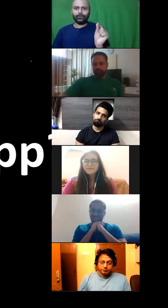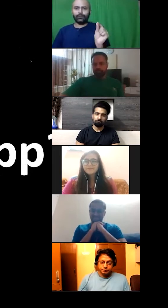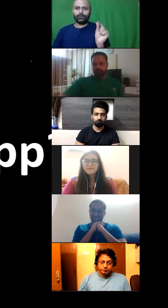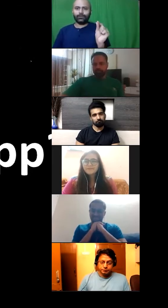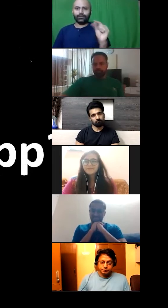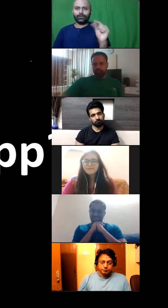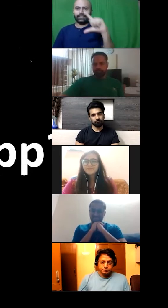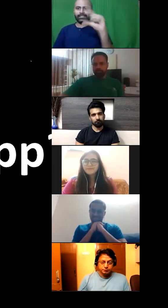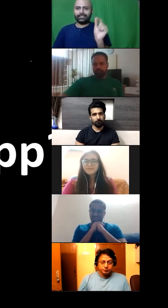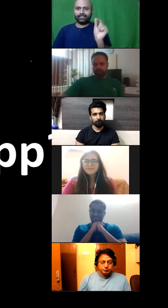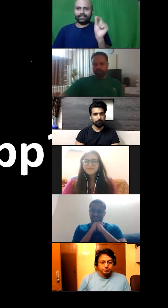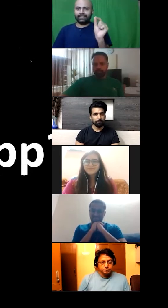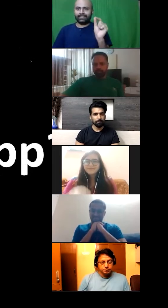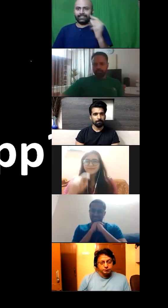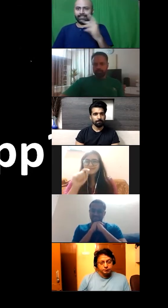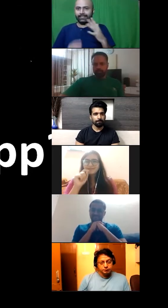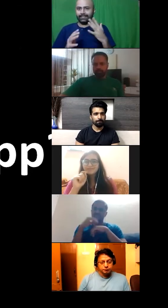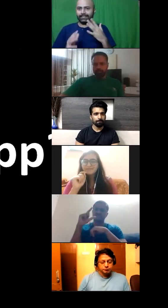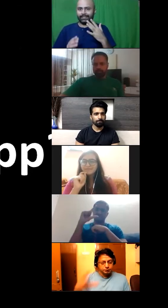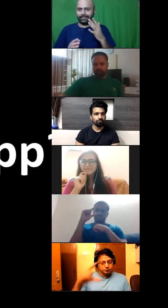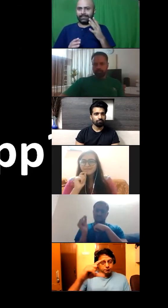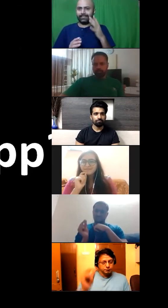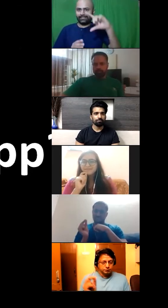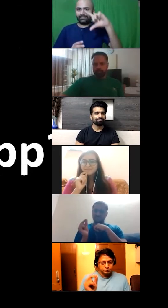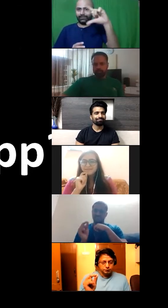So for WhatsApp, this is the sign.